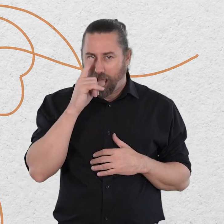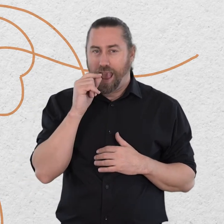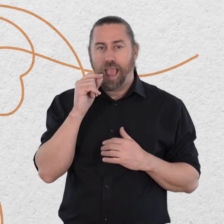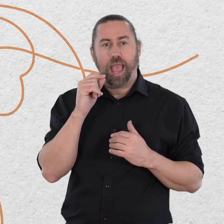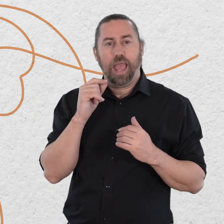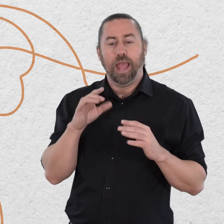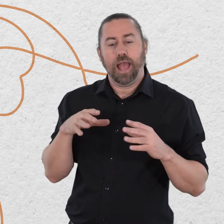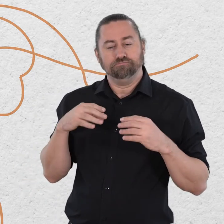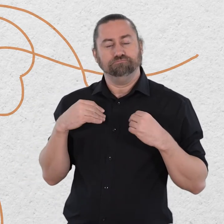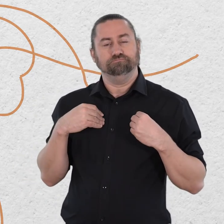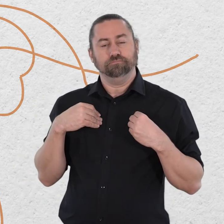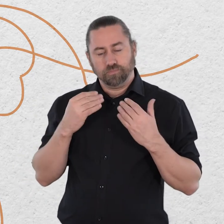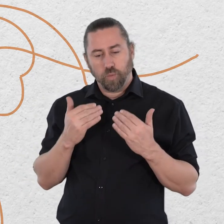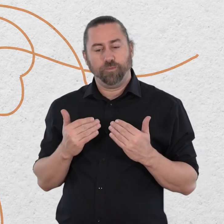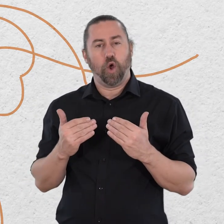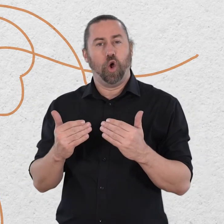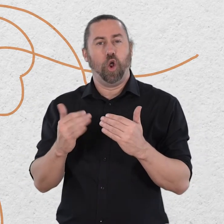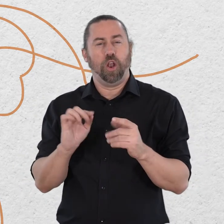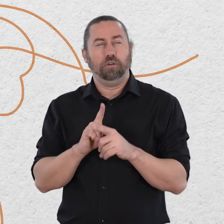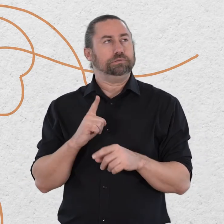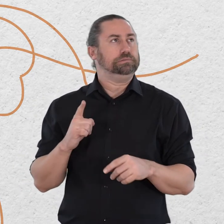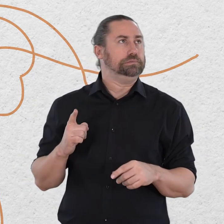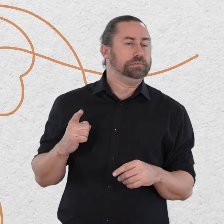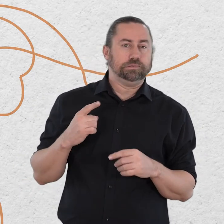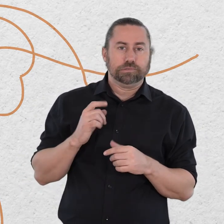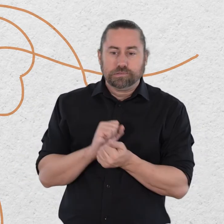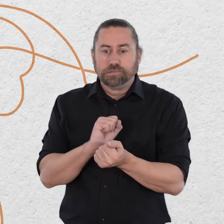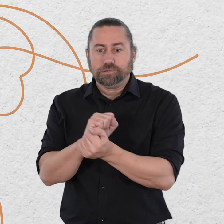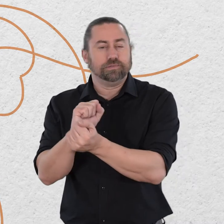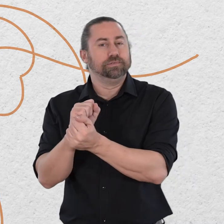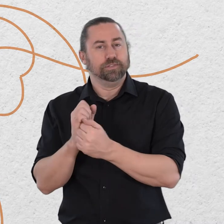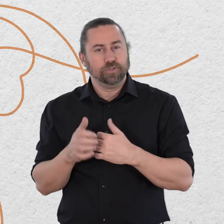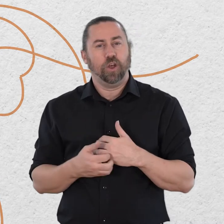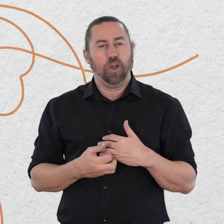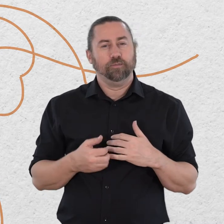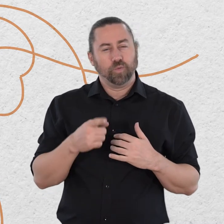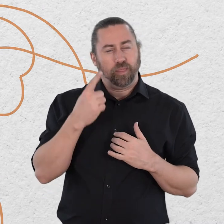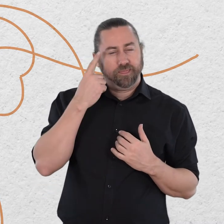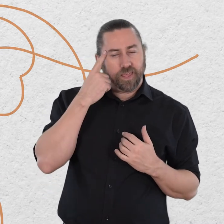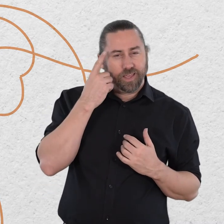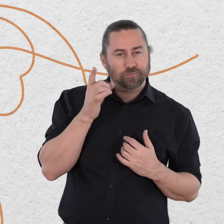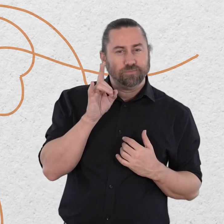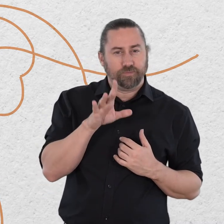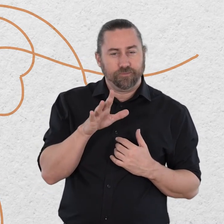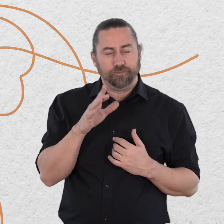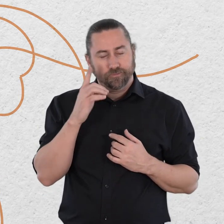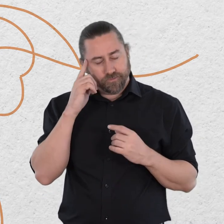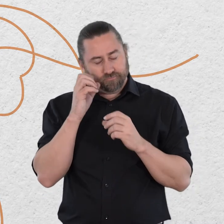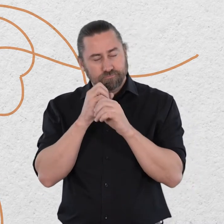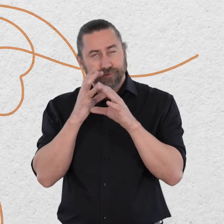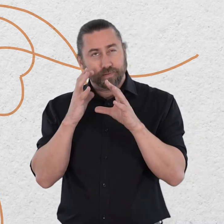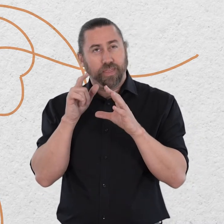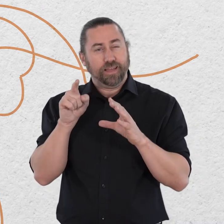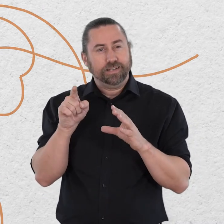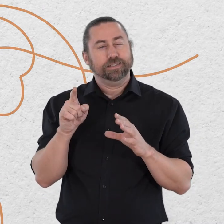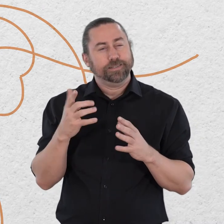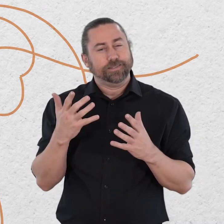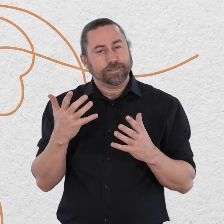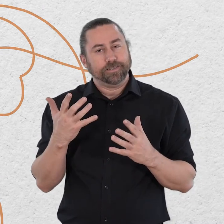so just checking in around what you're up for and bringing this part holding it in your heart